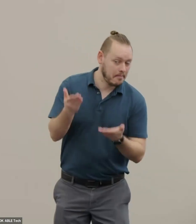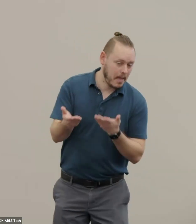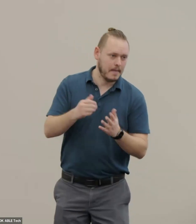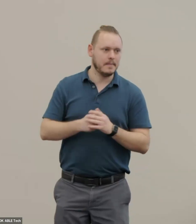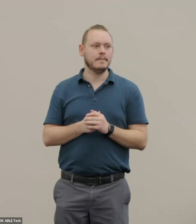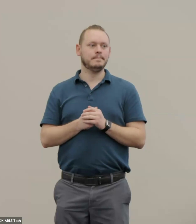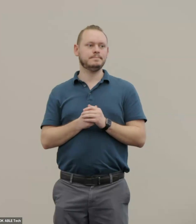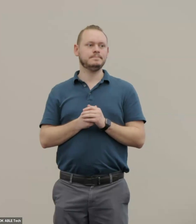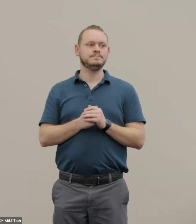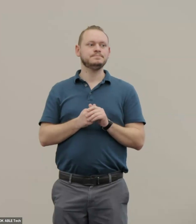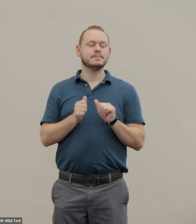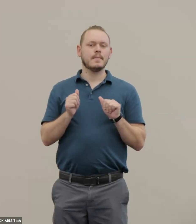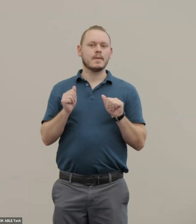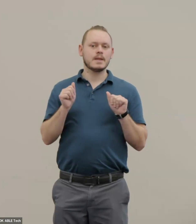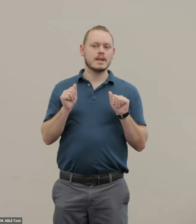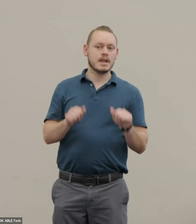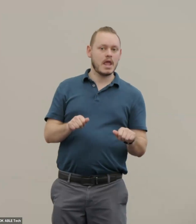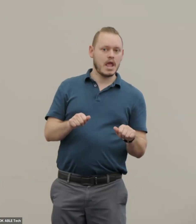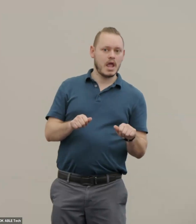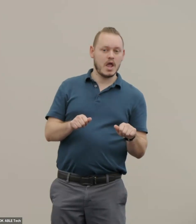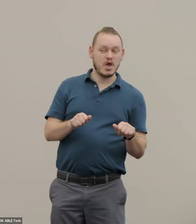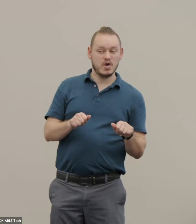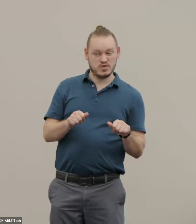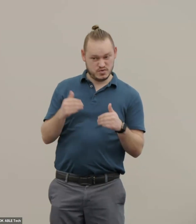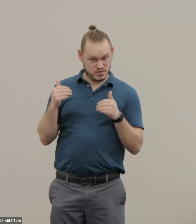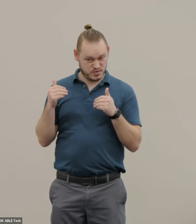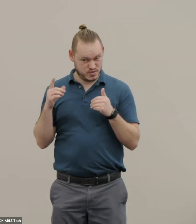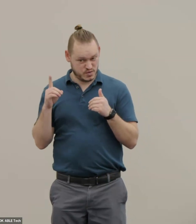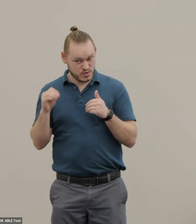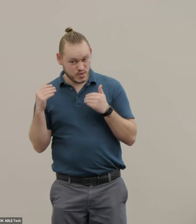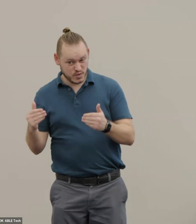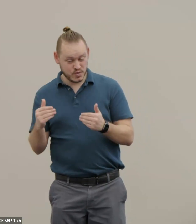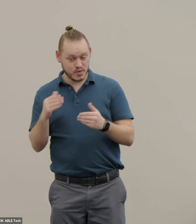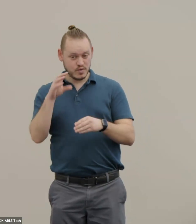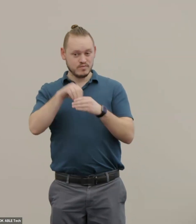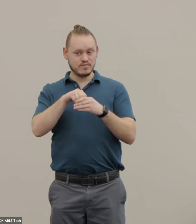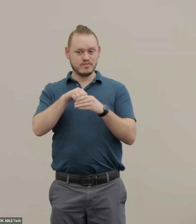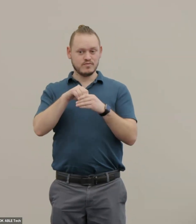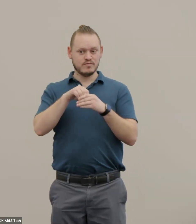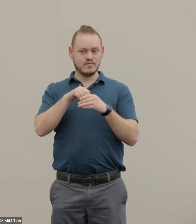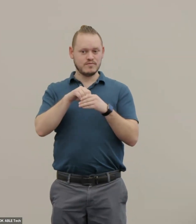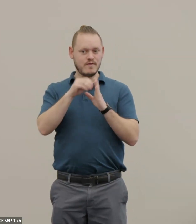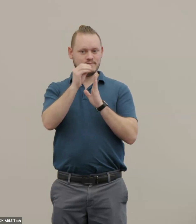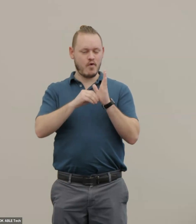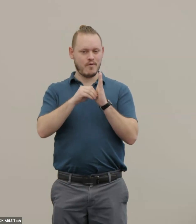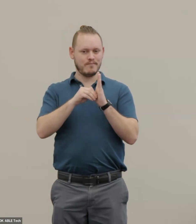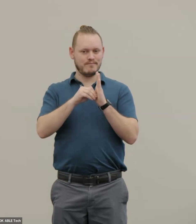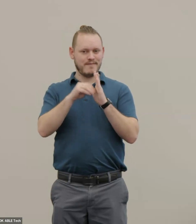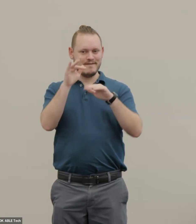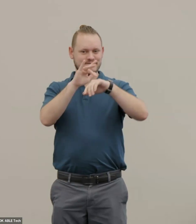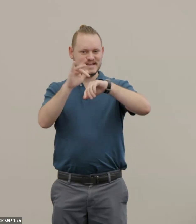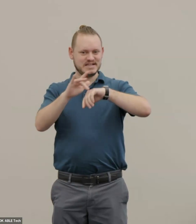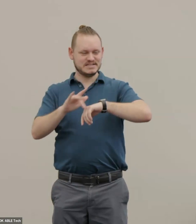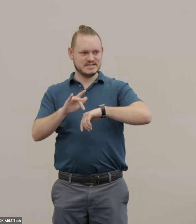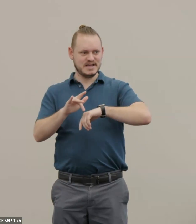can you or do you insert form fields? And are you doing all this under the developer tab?